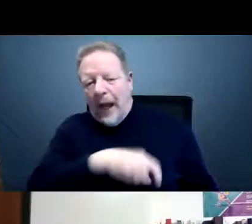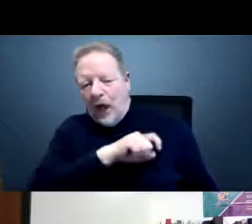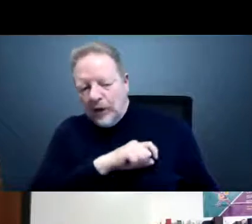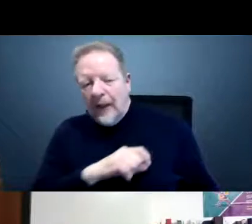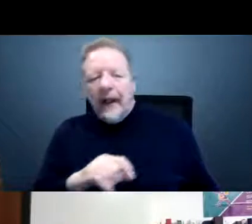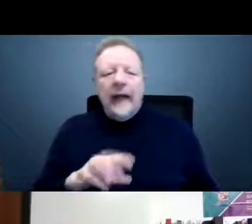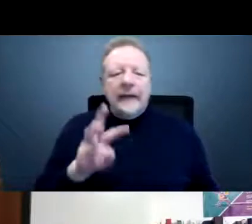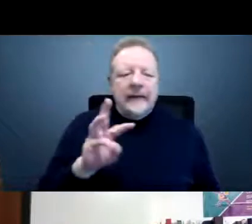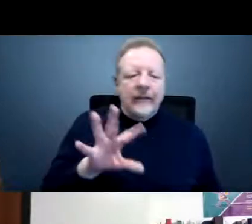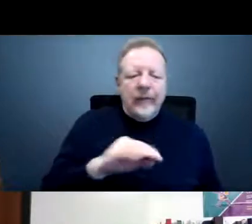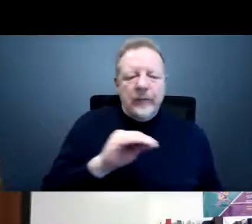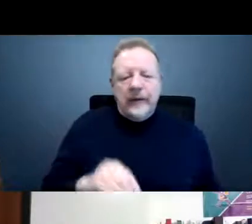voice and sign.